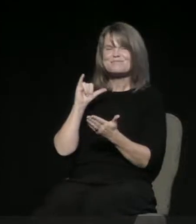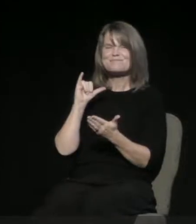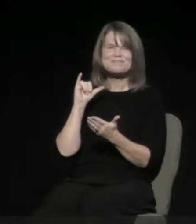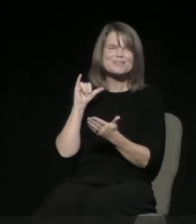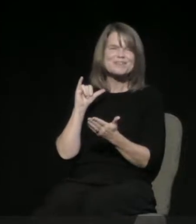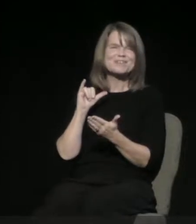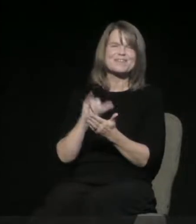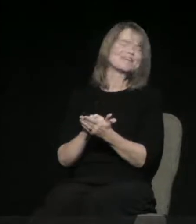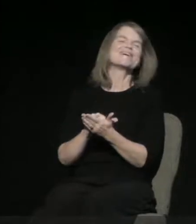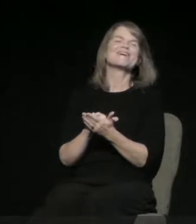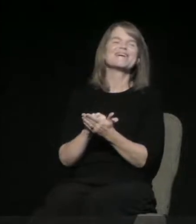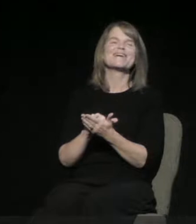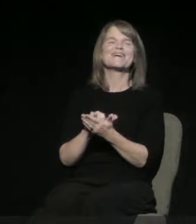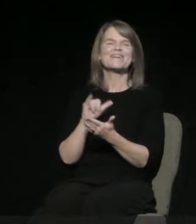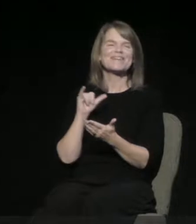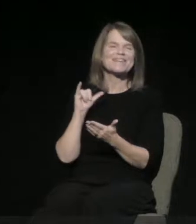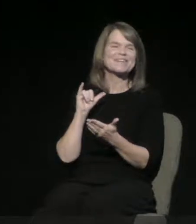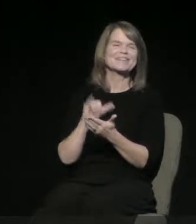of God